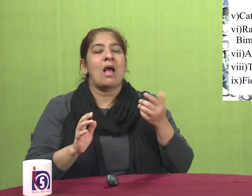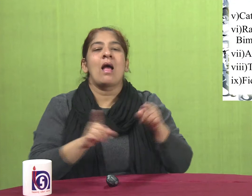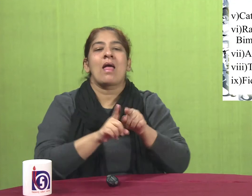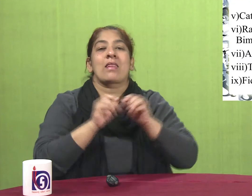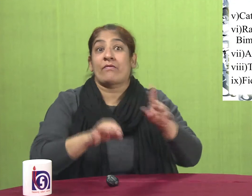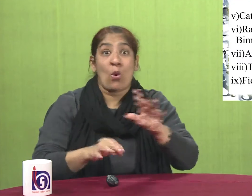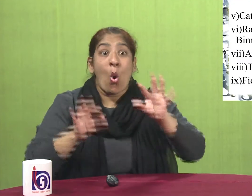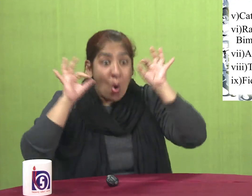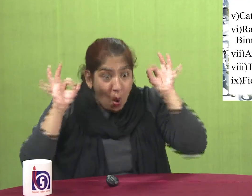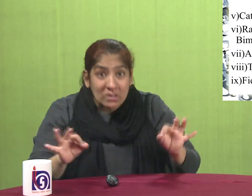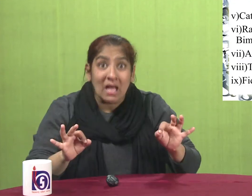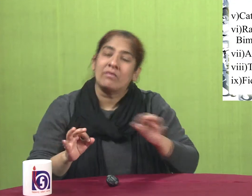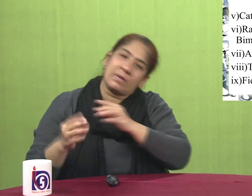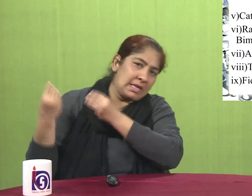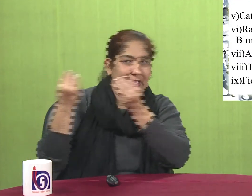Then there is